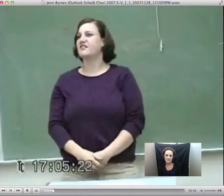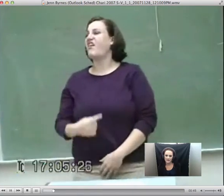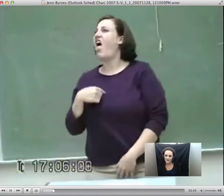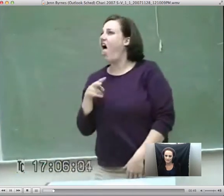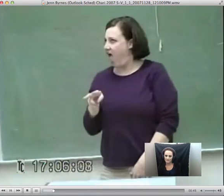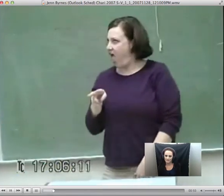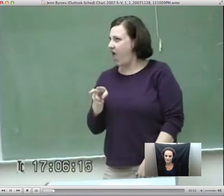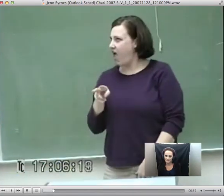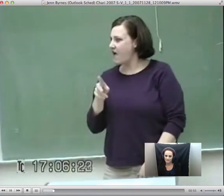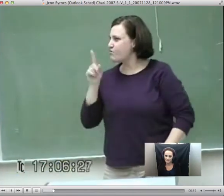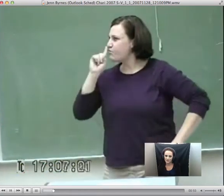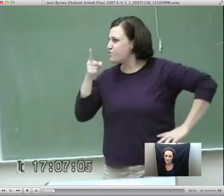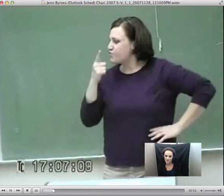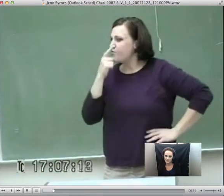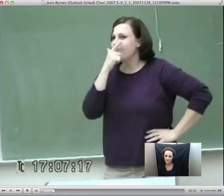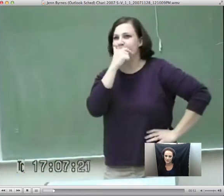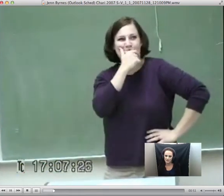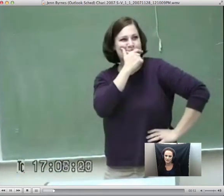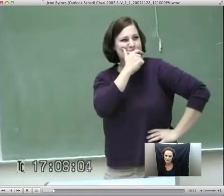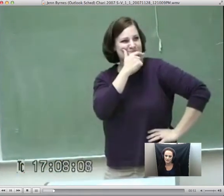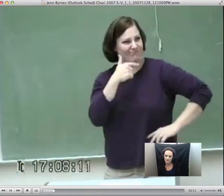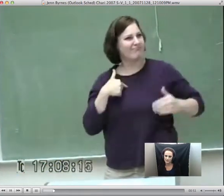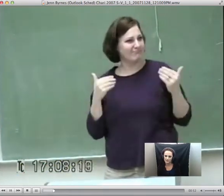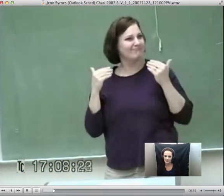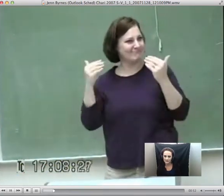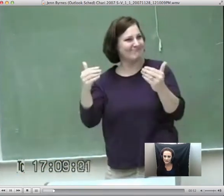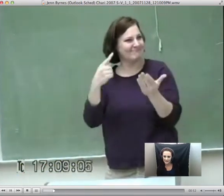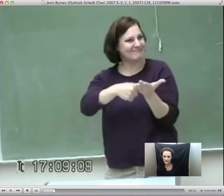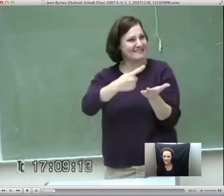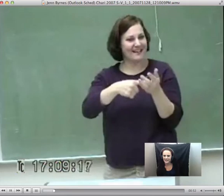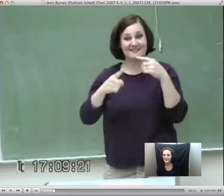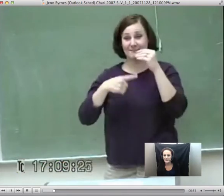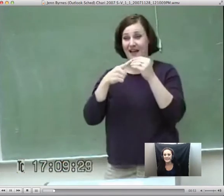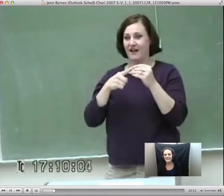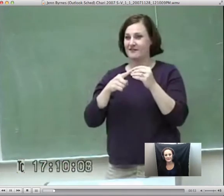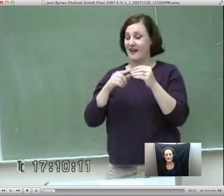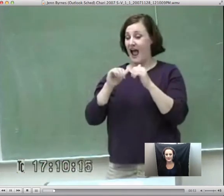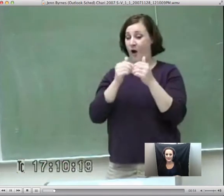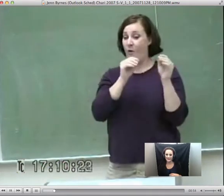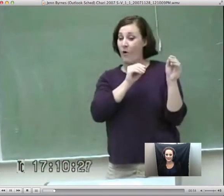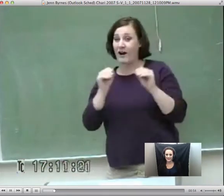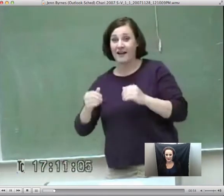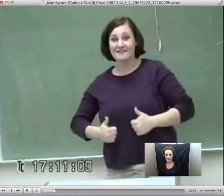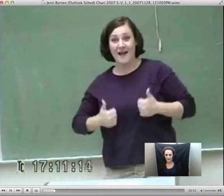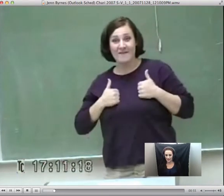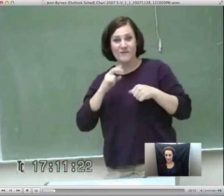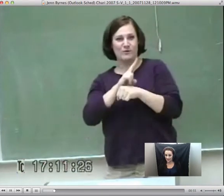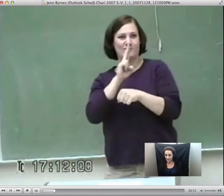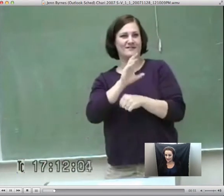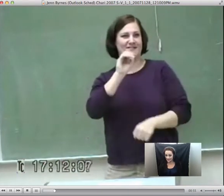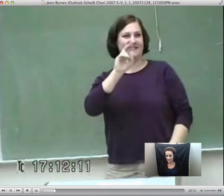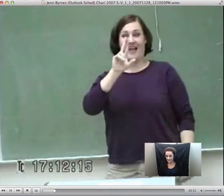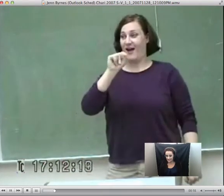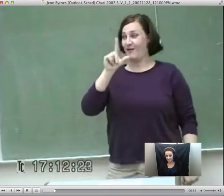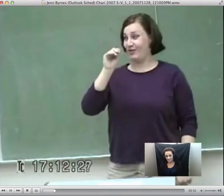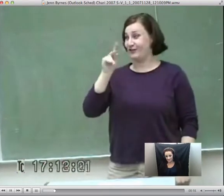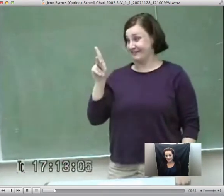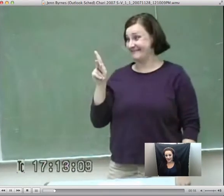that? So I said, yeah, you know what? I am going to go ahead and talk about how organized